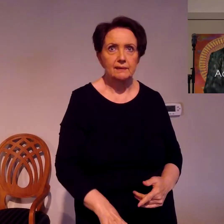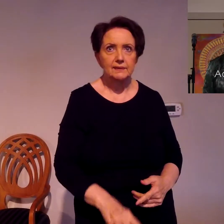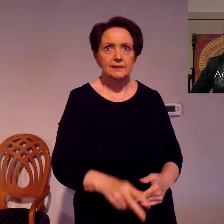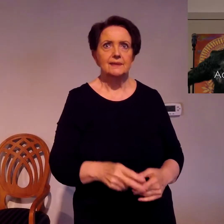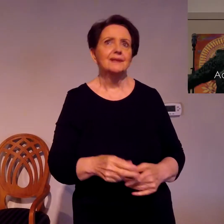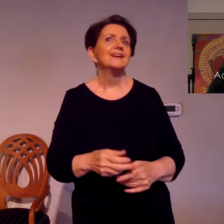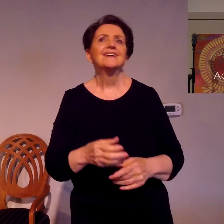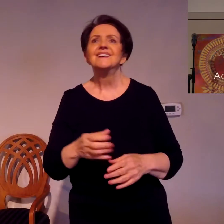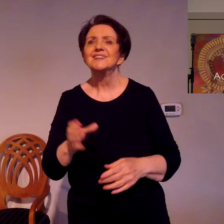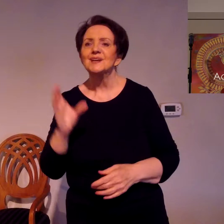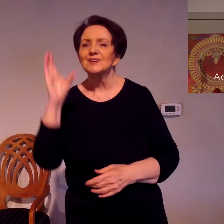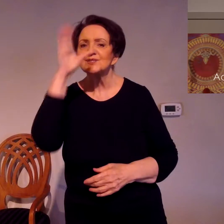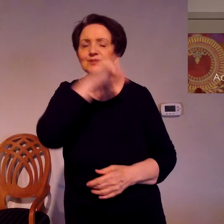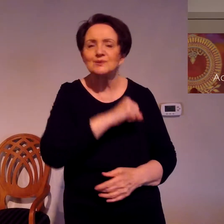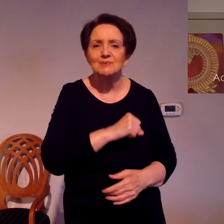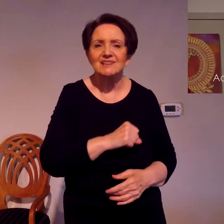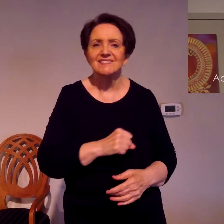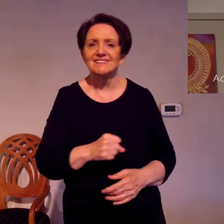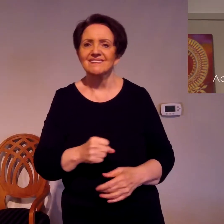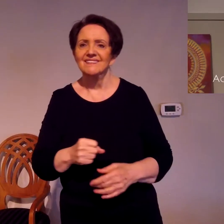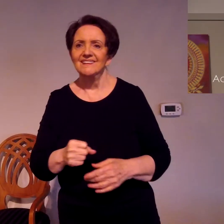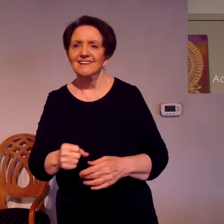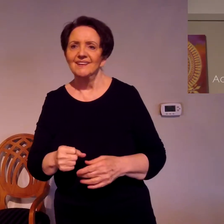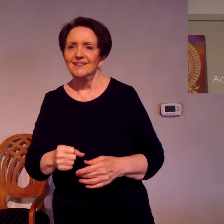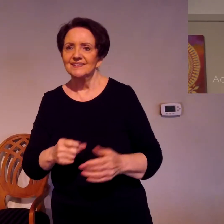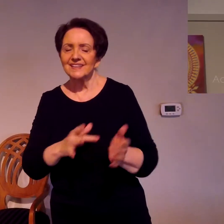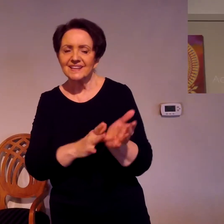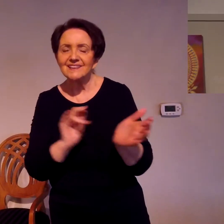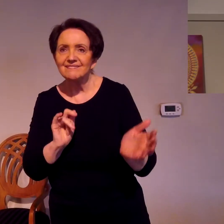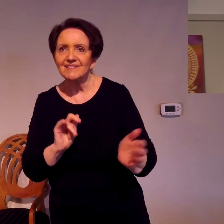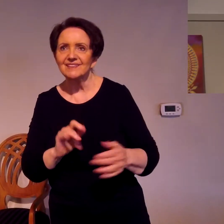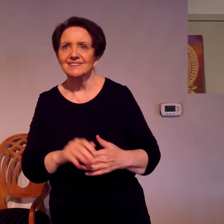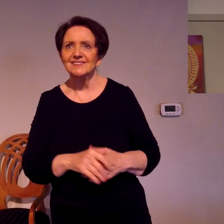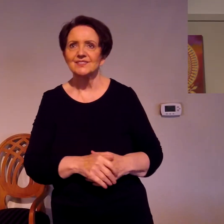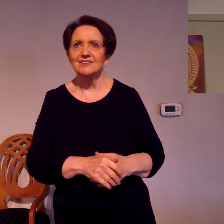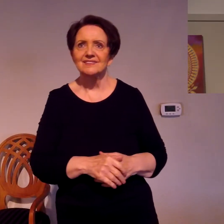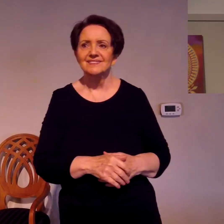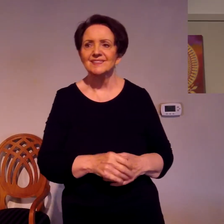drawing conclusions, and acting and speaking out of those.